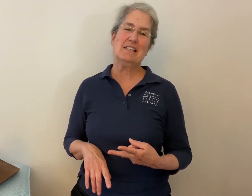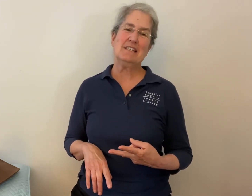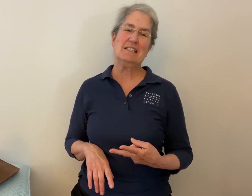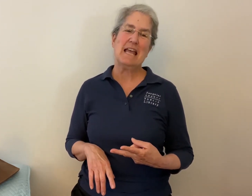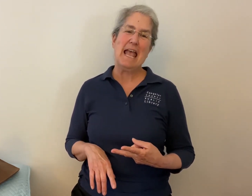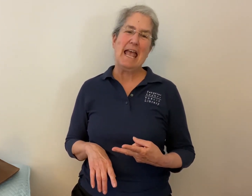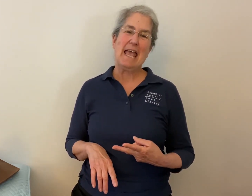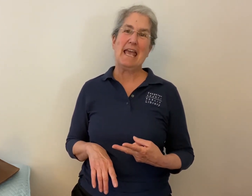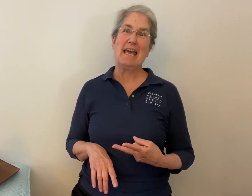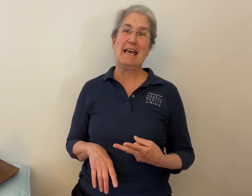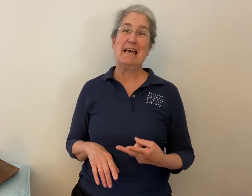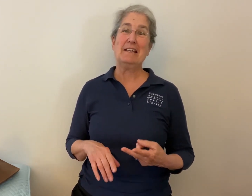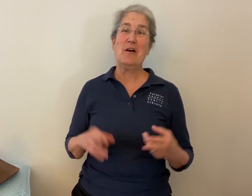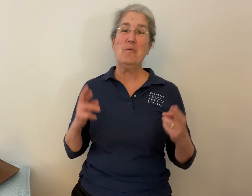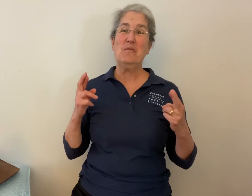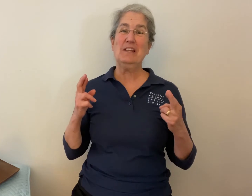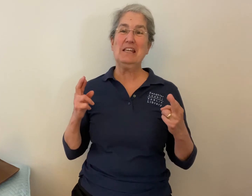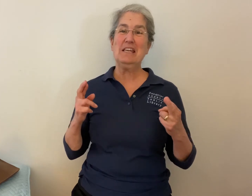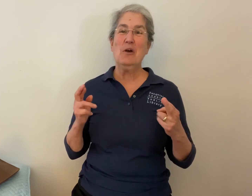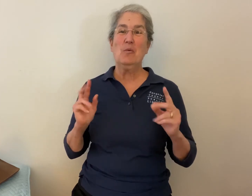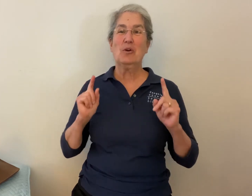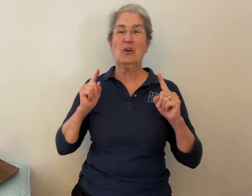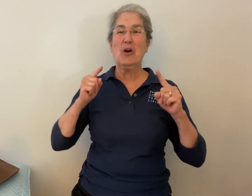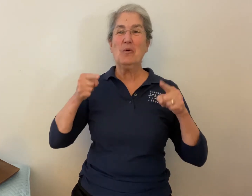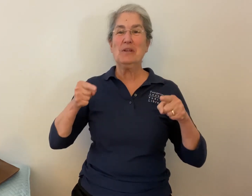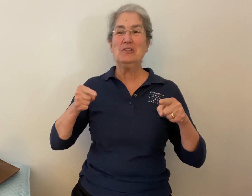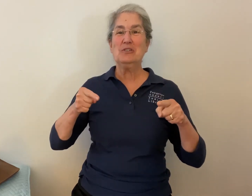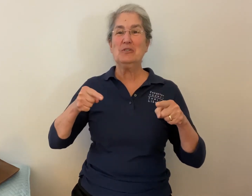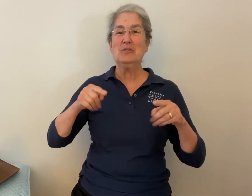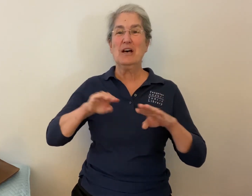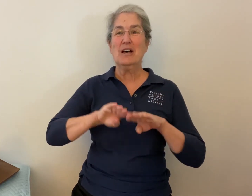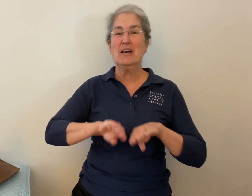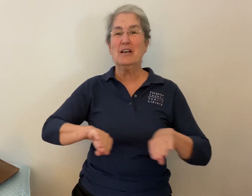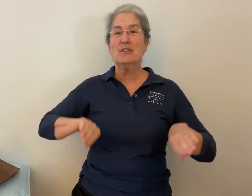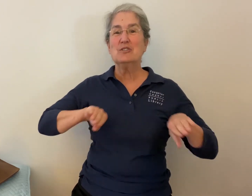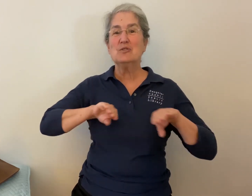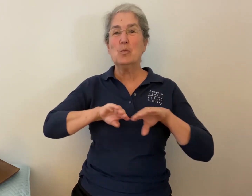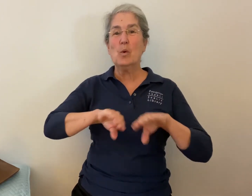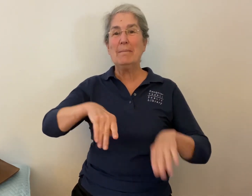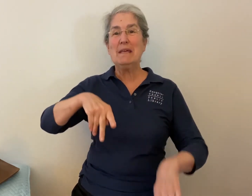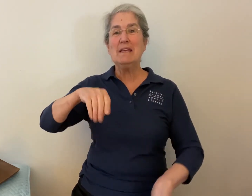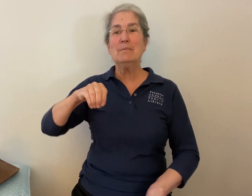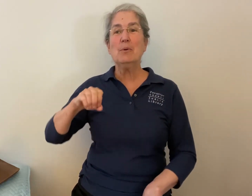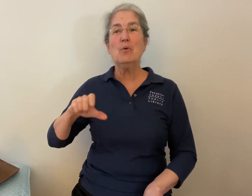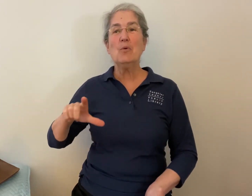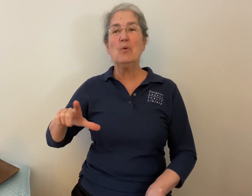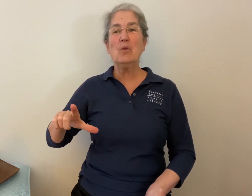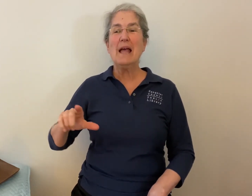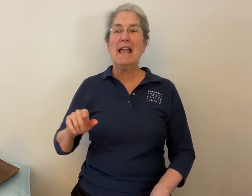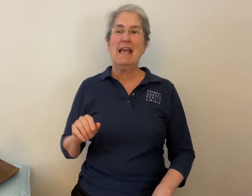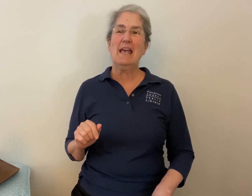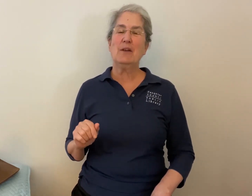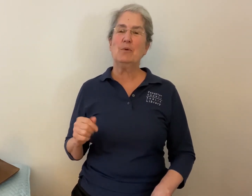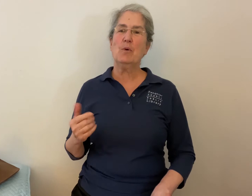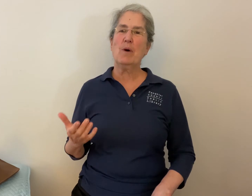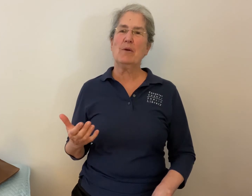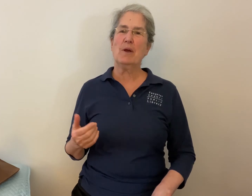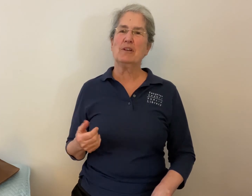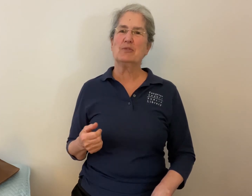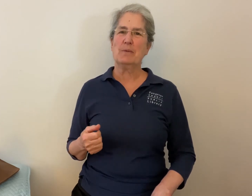sundresses, and hopefully we're going to the swimming pool and we will want to wear a